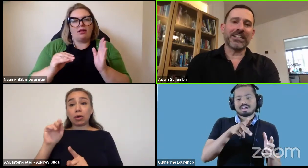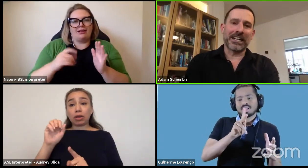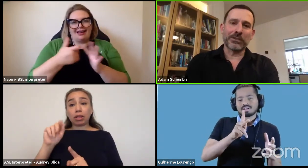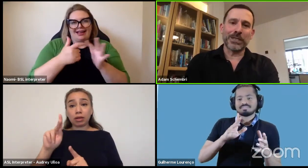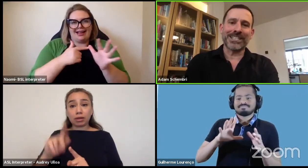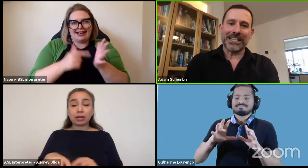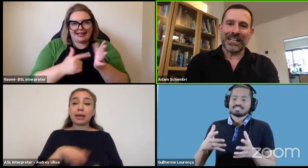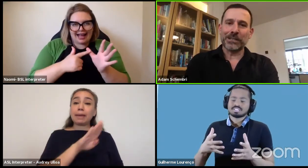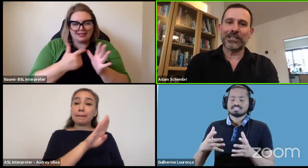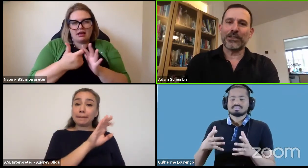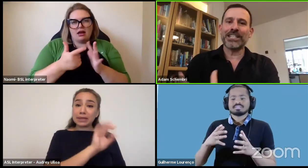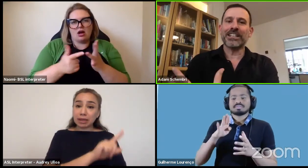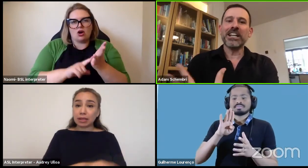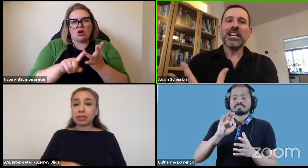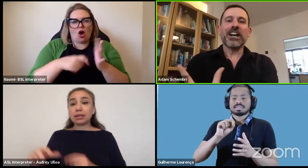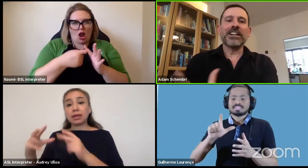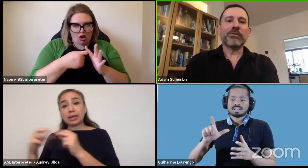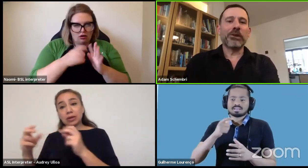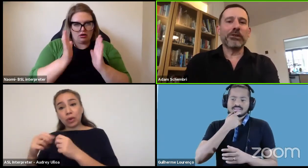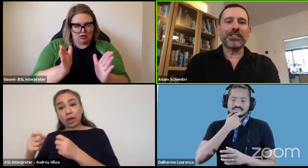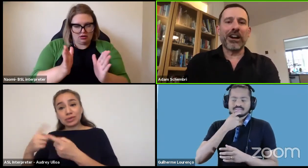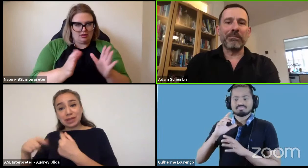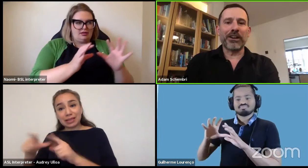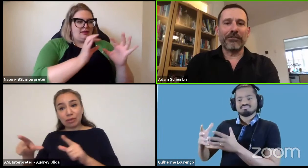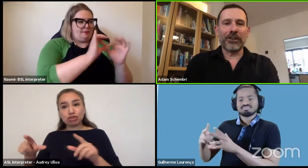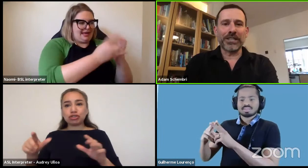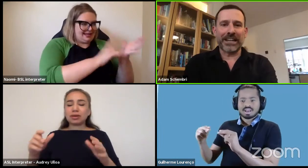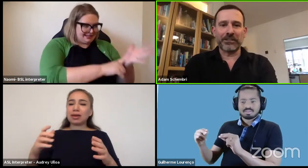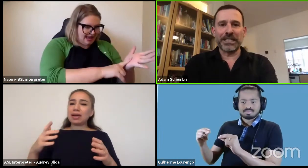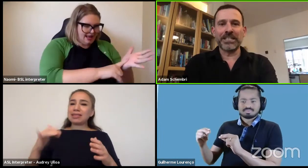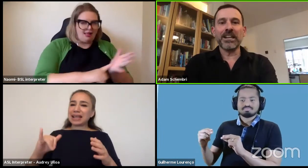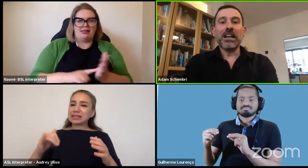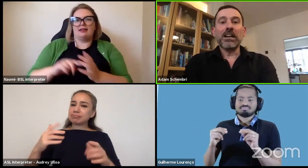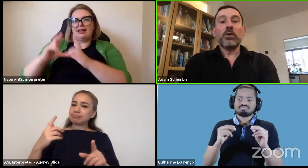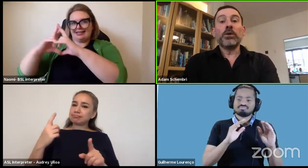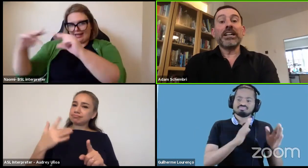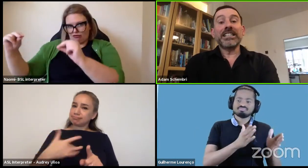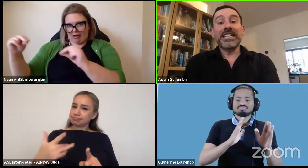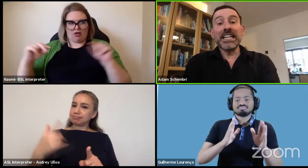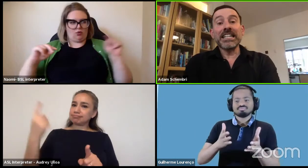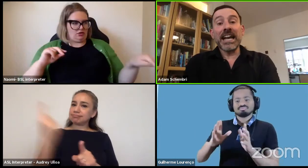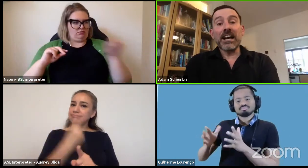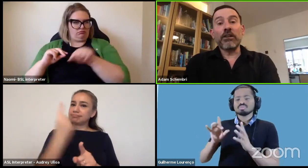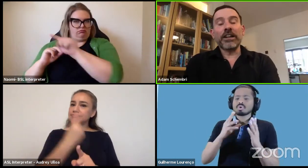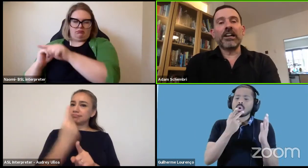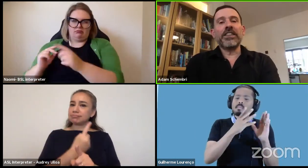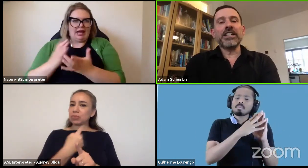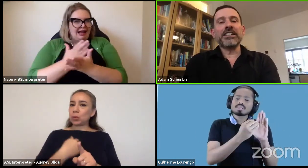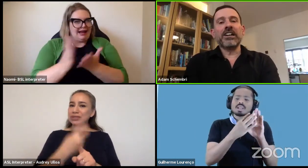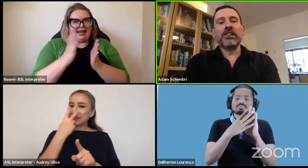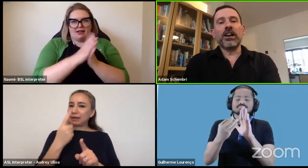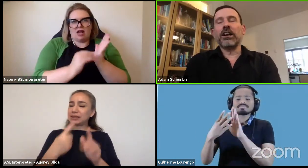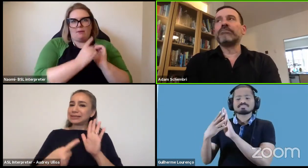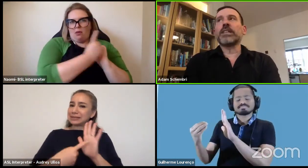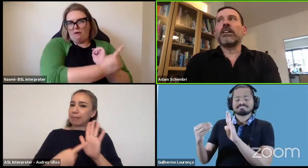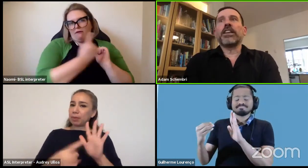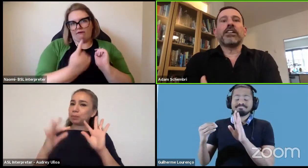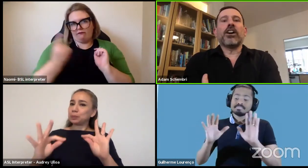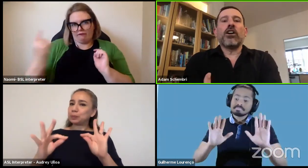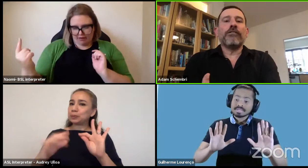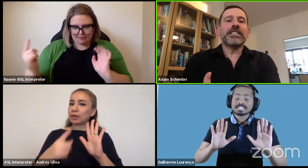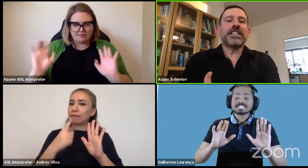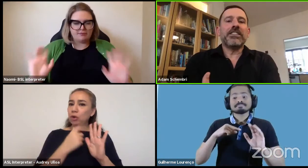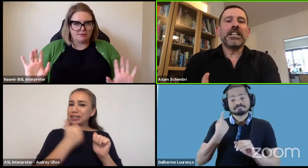versus Nicaraguan Sign Language. So these are kinds of prototypes of those categories. We are seeing now that